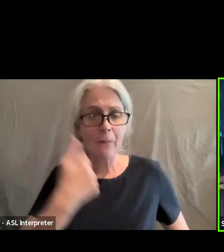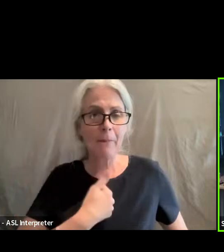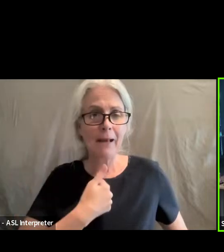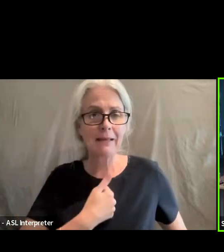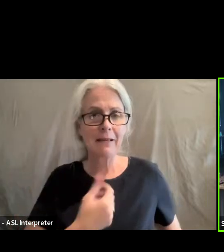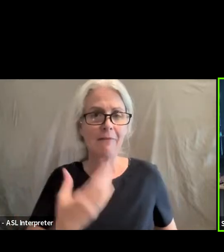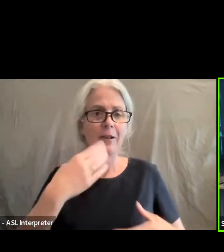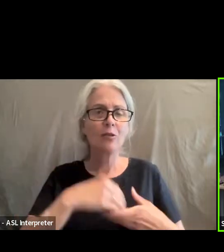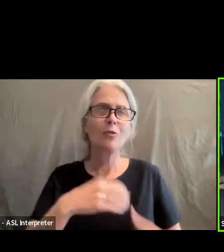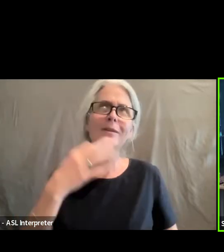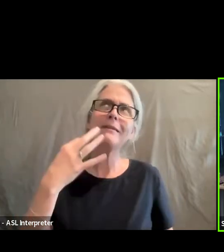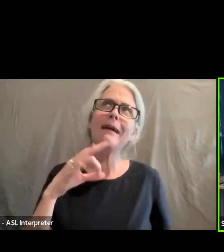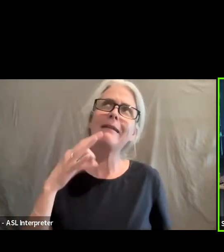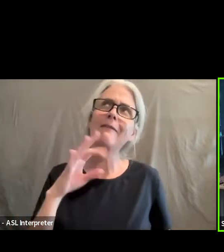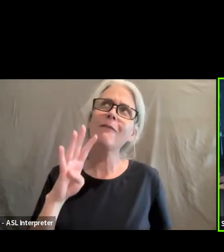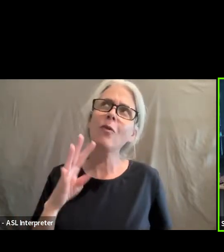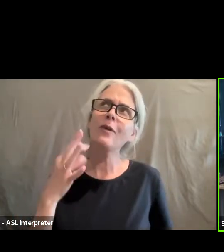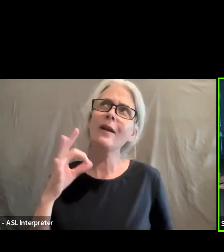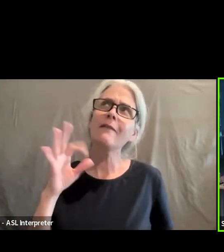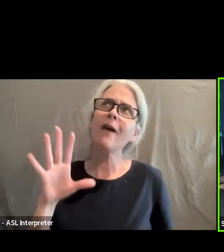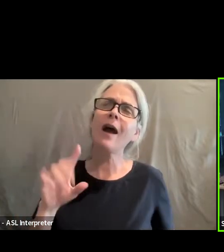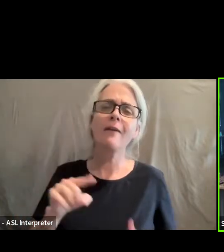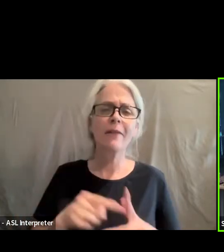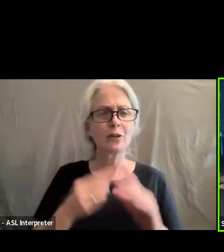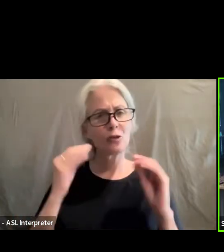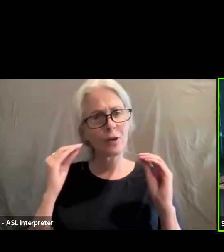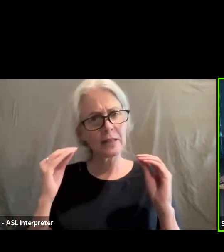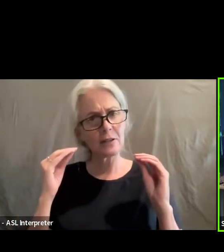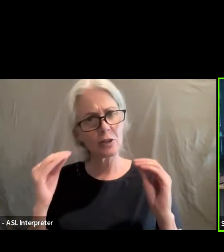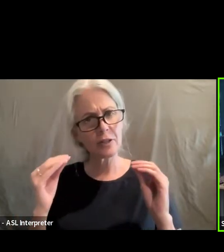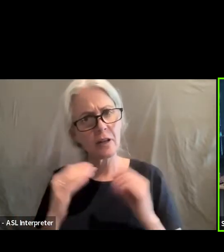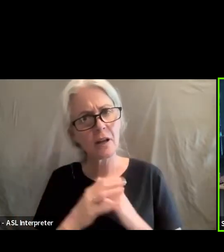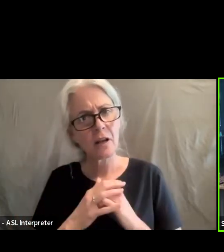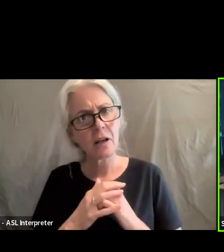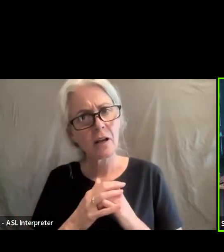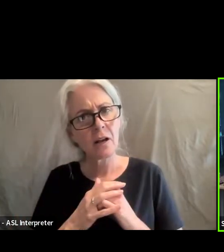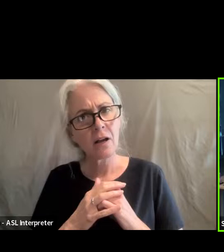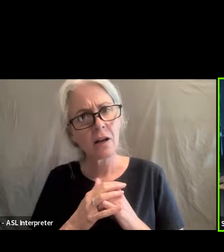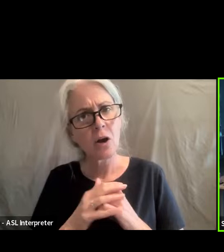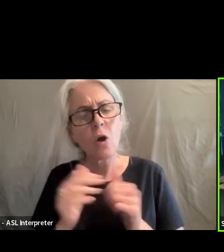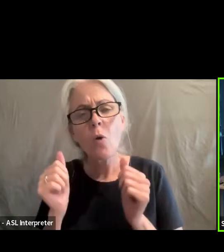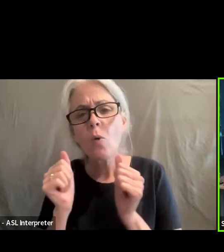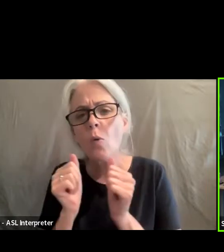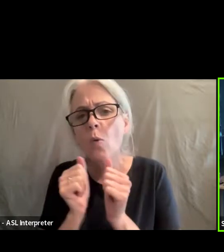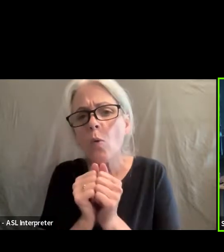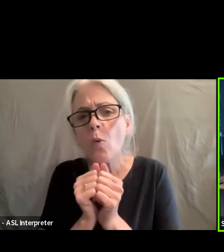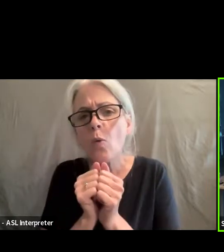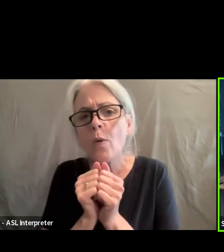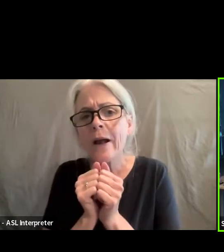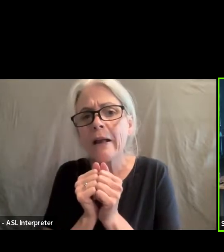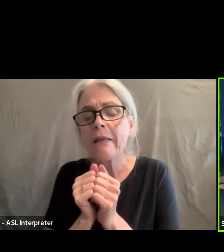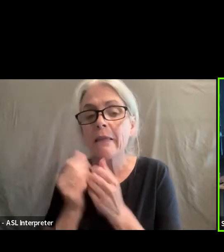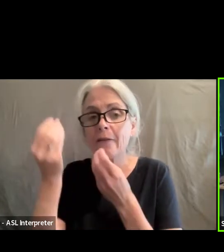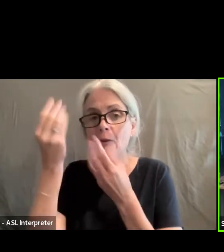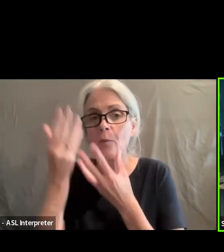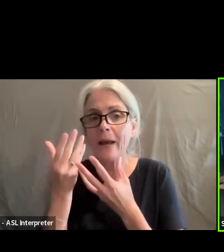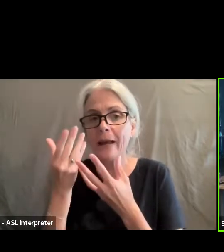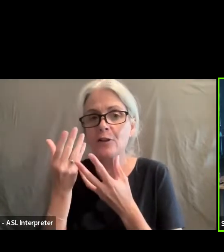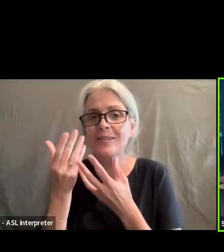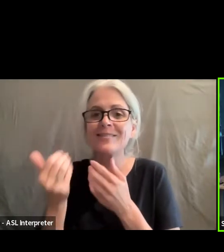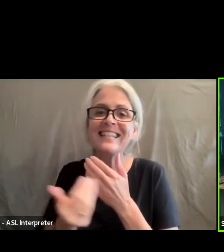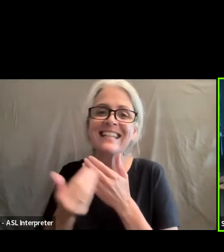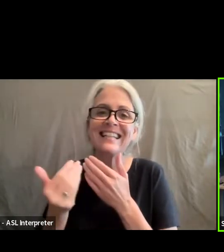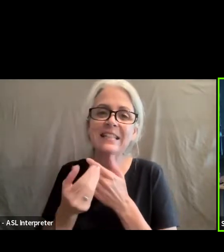in 1994 or 5 when I started teaching, did what we did in terms of the regurgitation of information was that it was easy to deal with